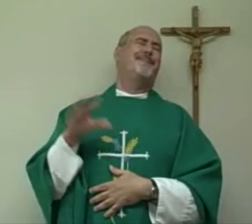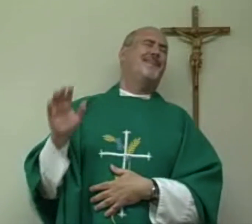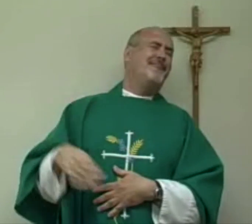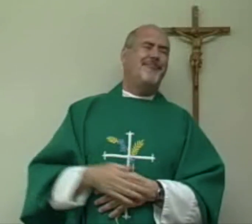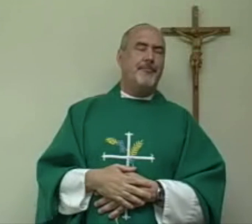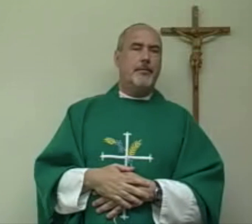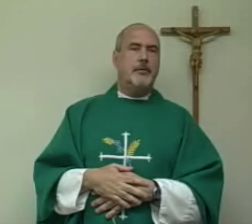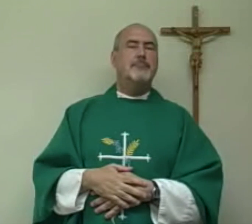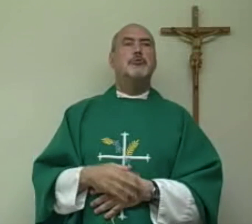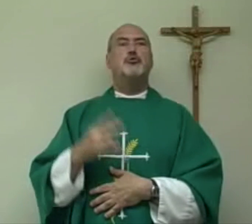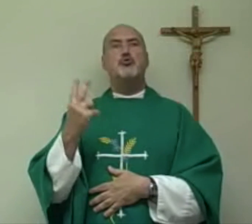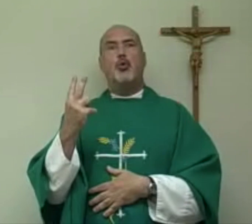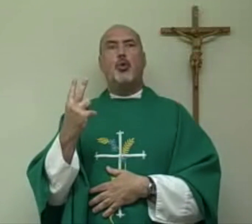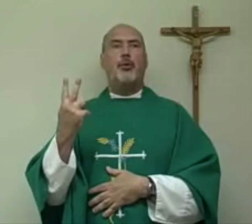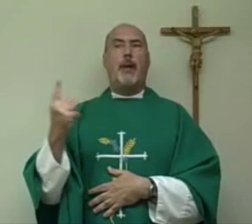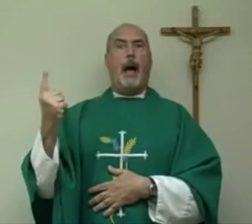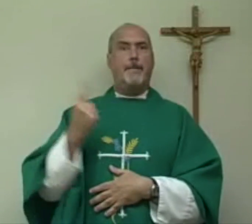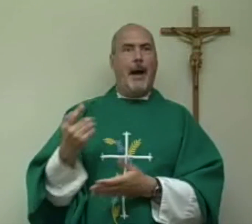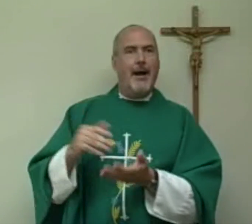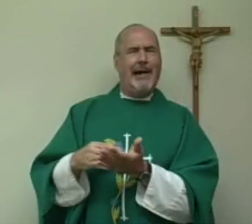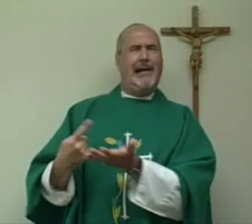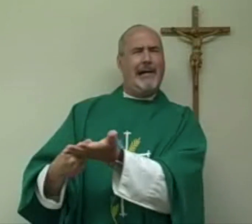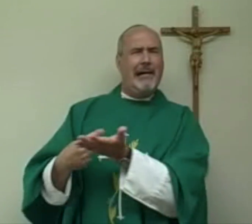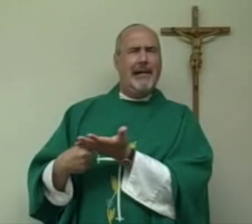that they approached it that way and I don't just blow it off.